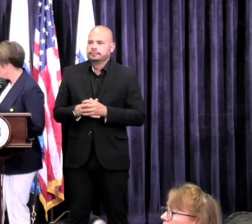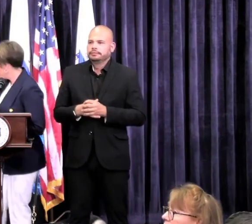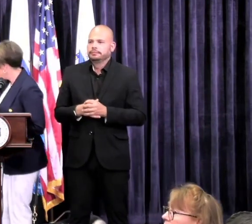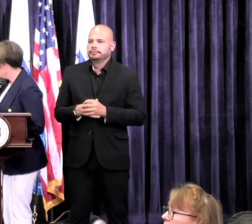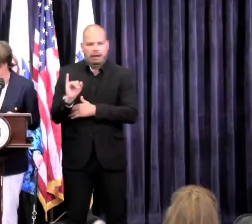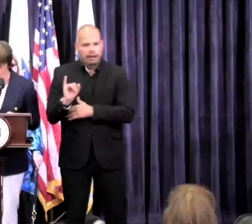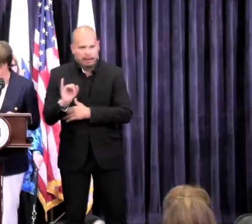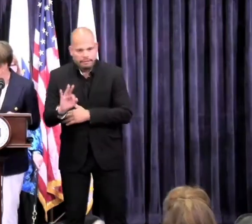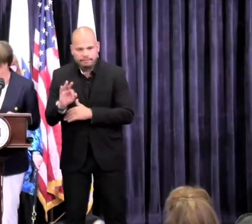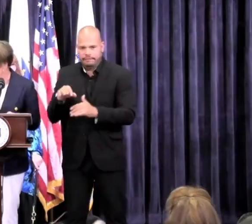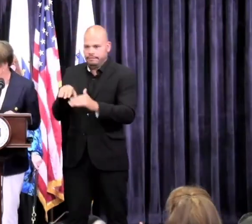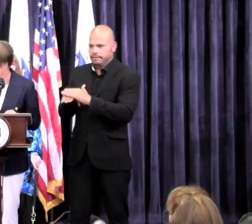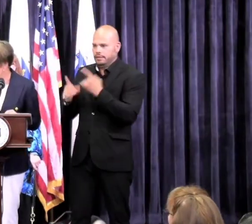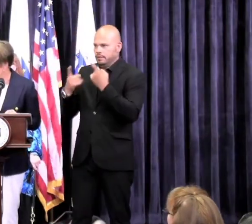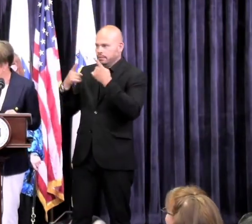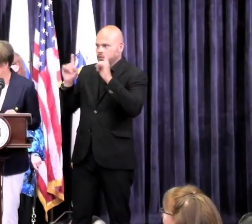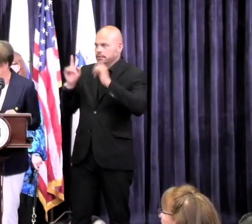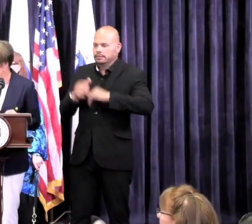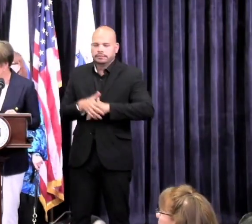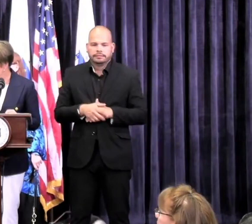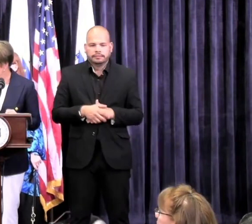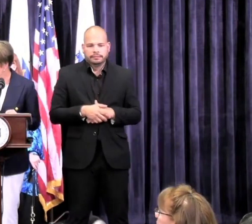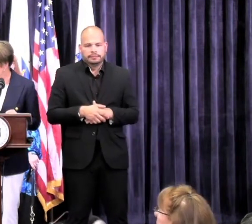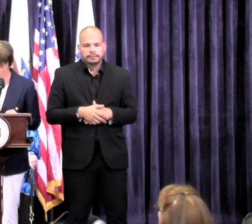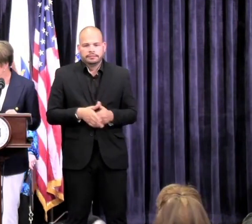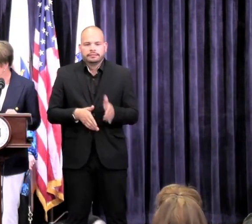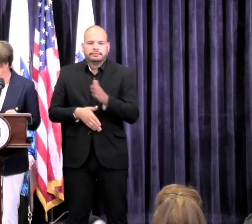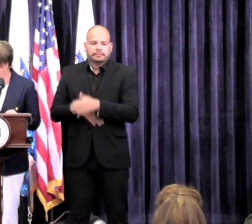this week yes my name is Karen